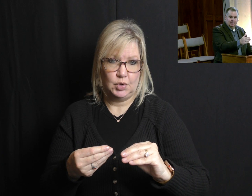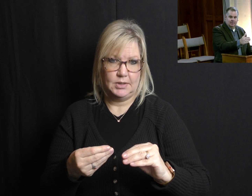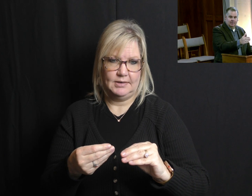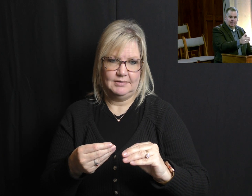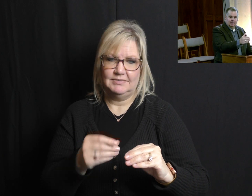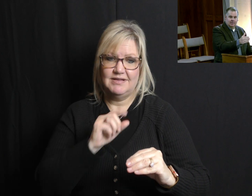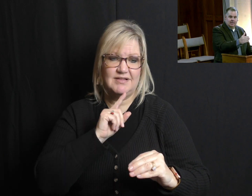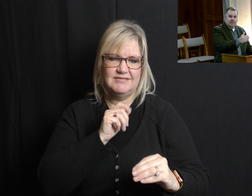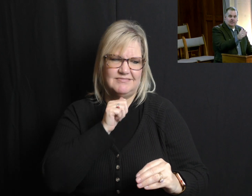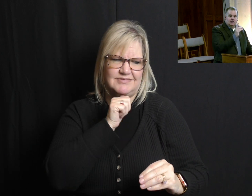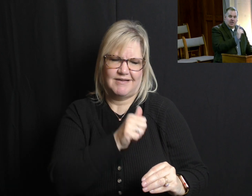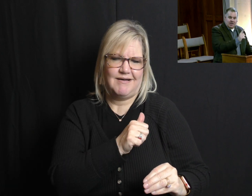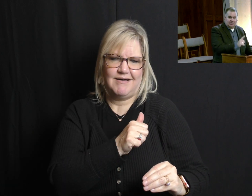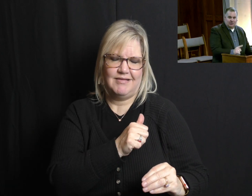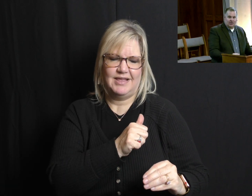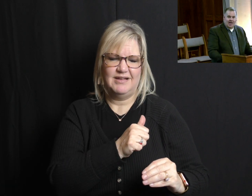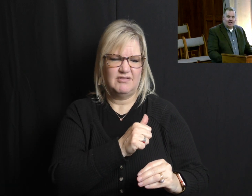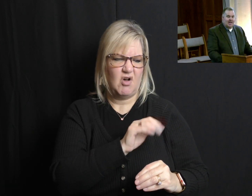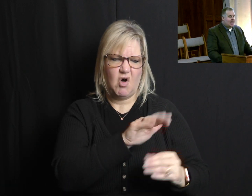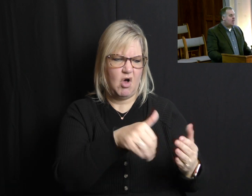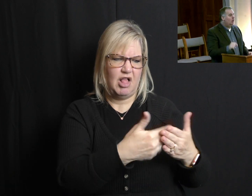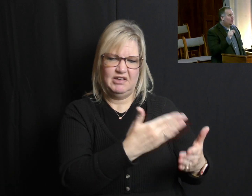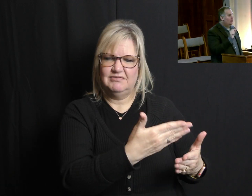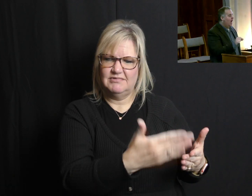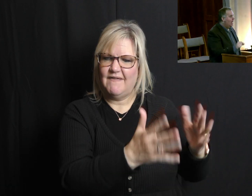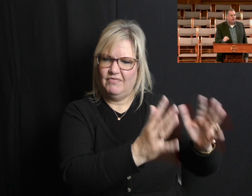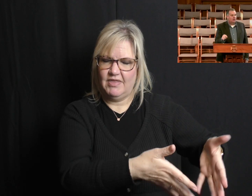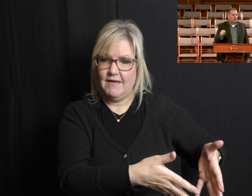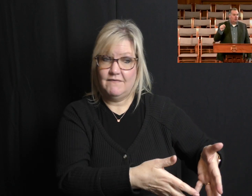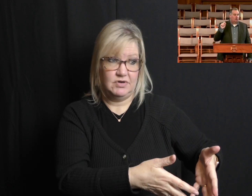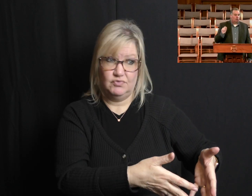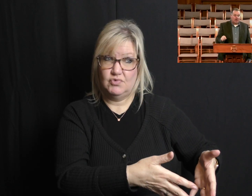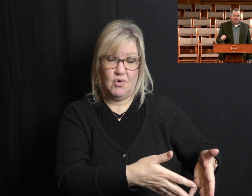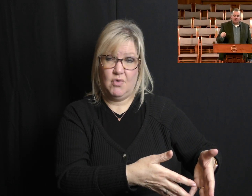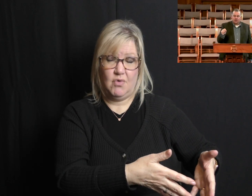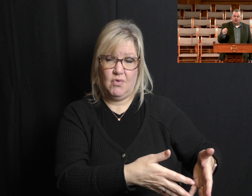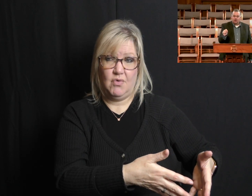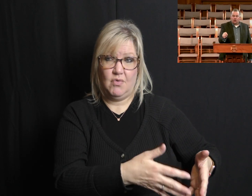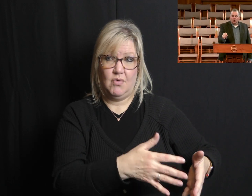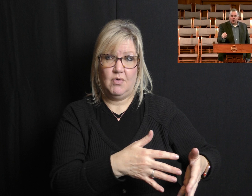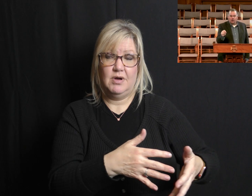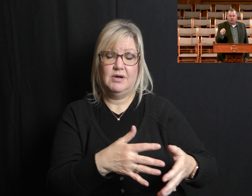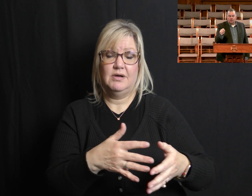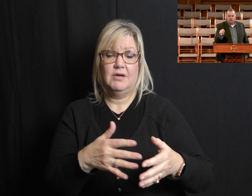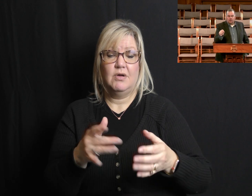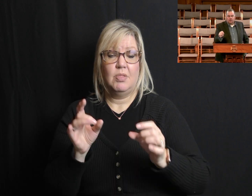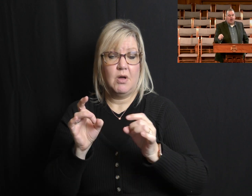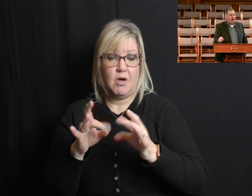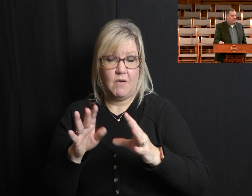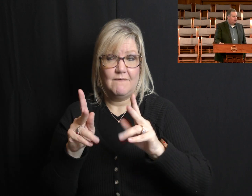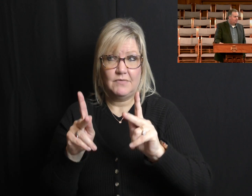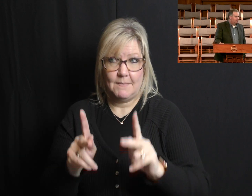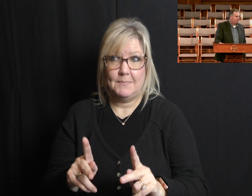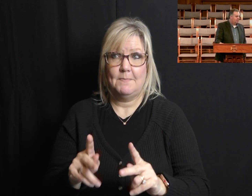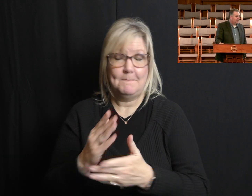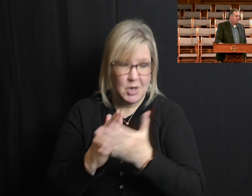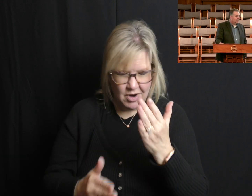heaven. Jesus said he was not rich toward